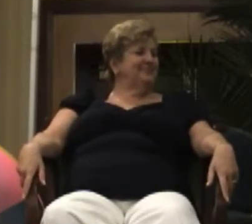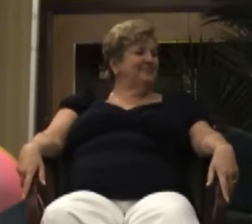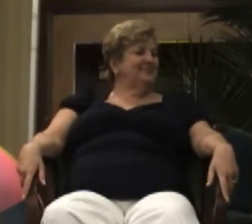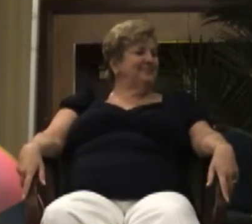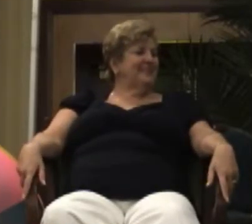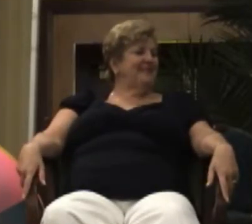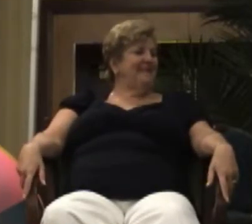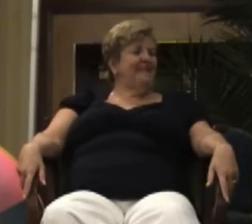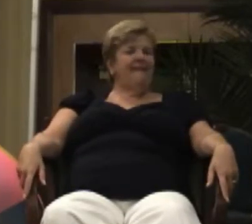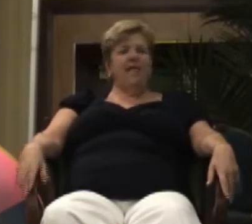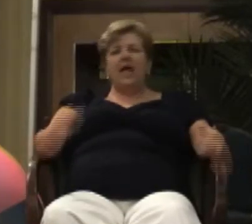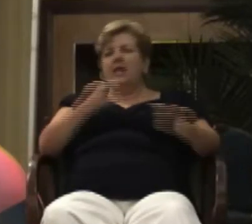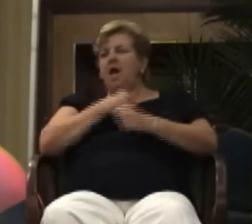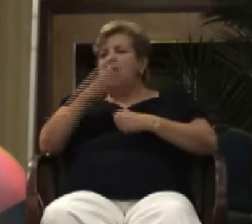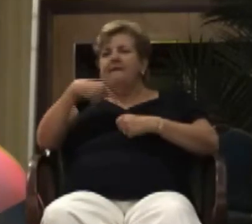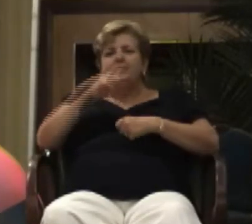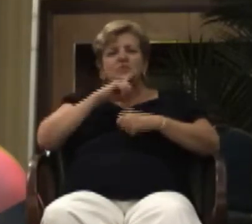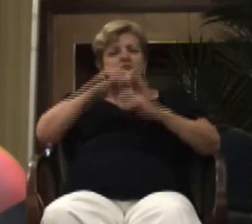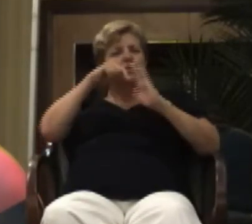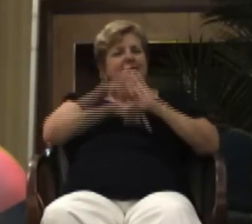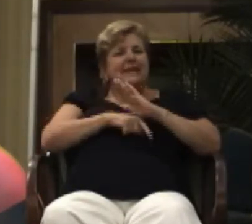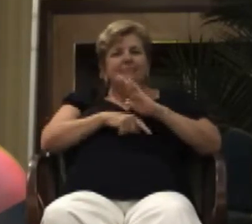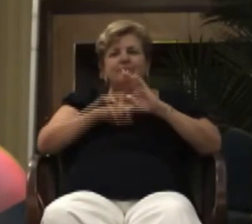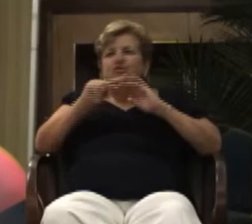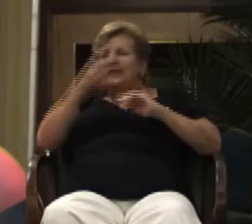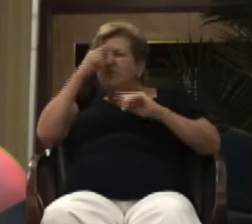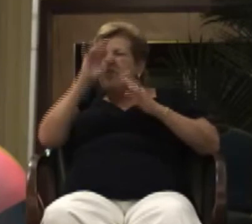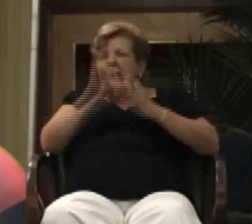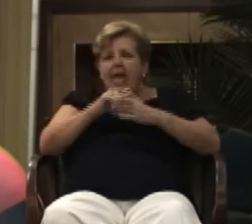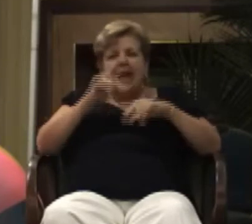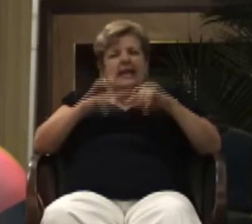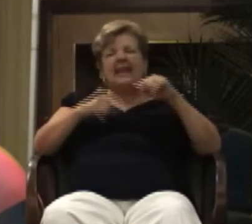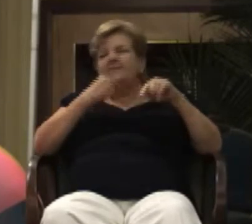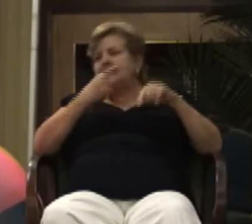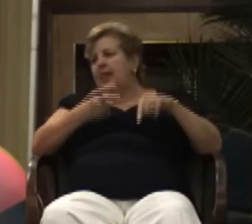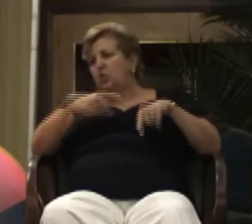So deep just for that. I can't tell you. I cannot tell you.